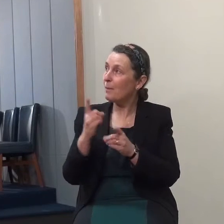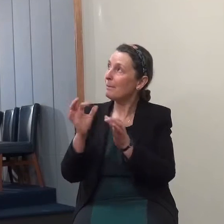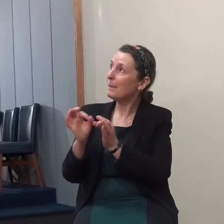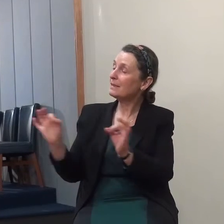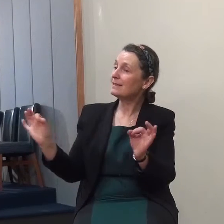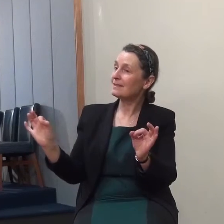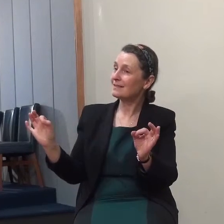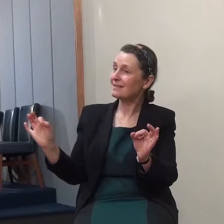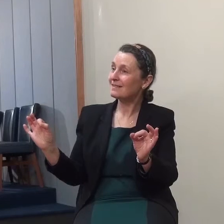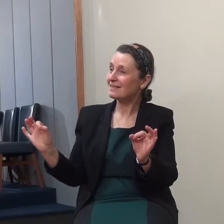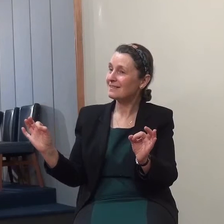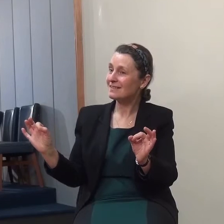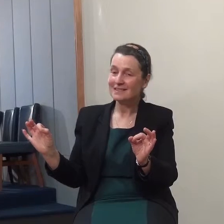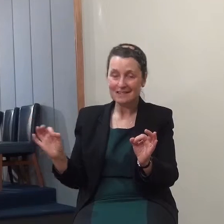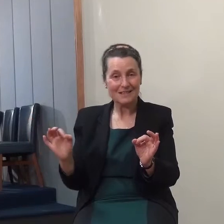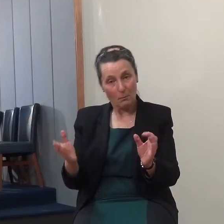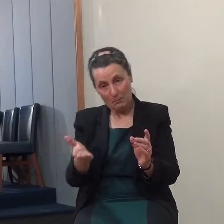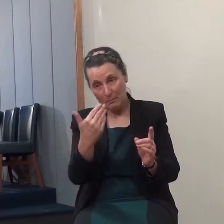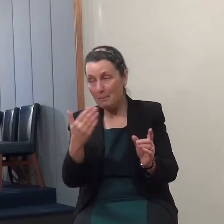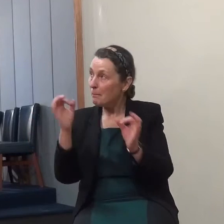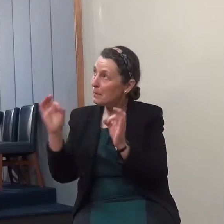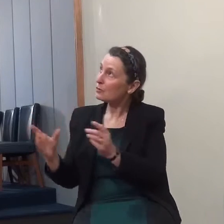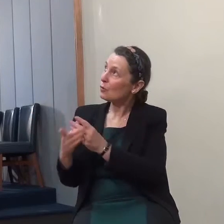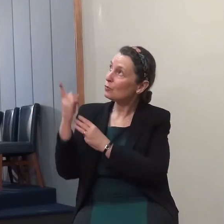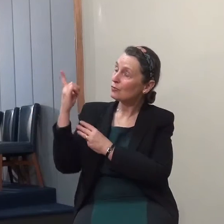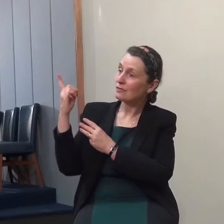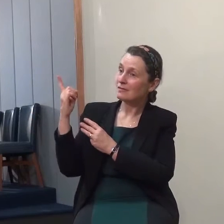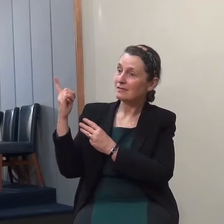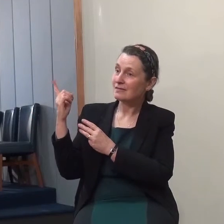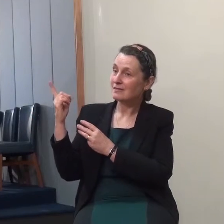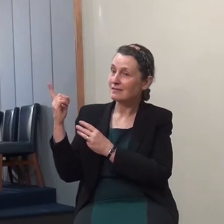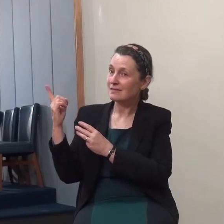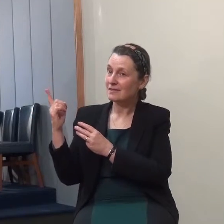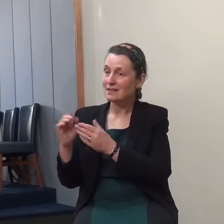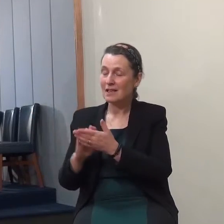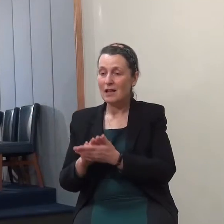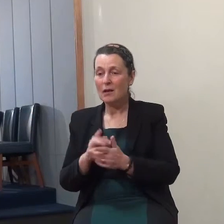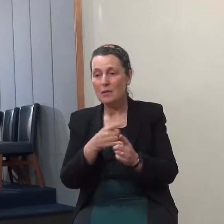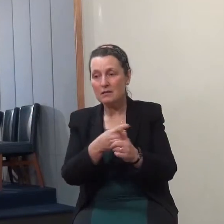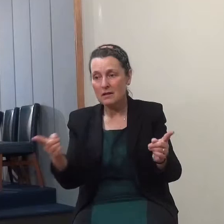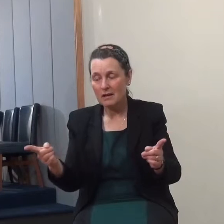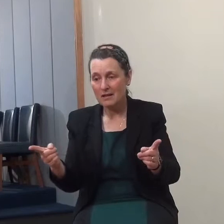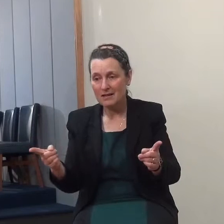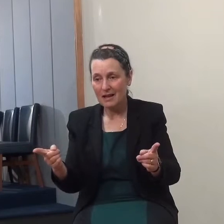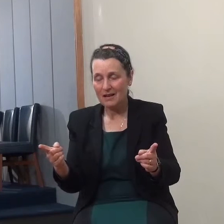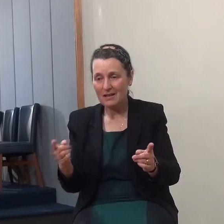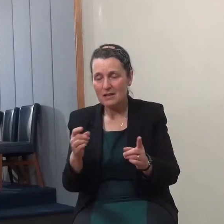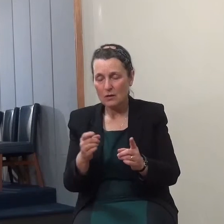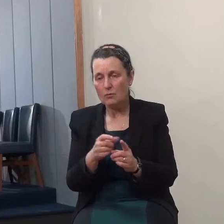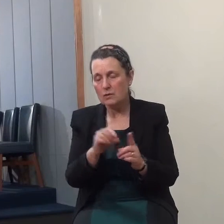peacemakers. So you're getting, it is a reality check for the disciples, Oh, no, no, no, no, the Lord says to